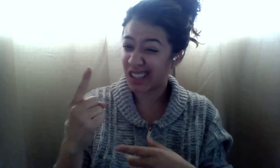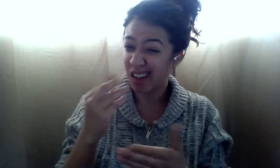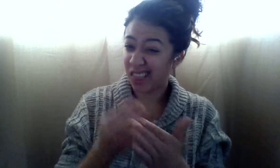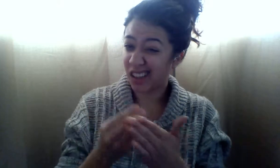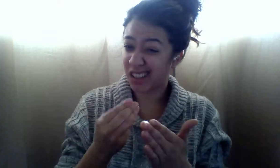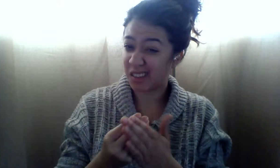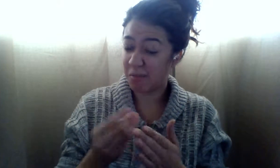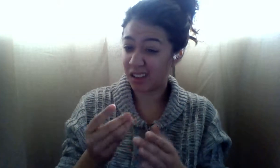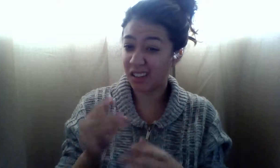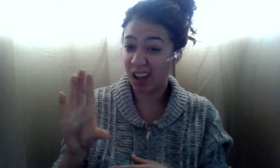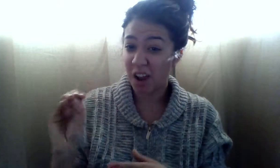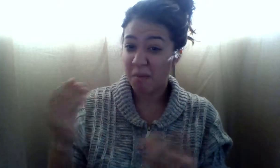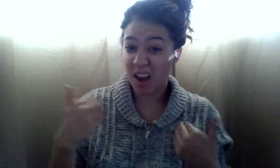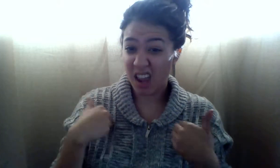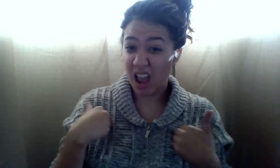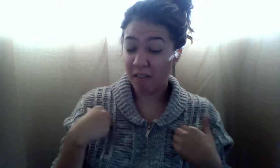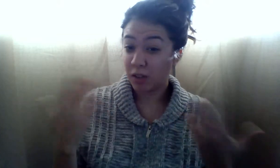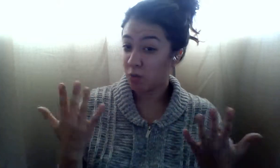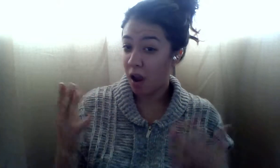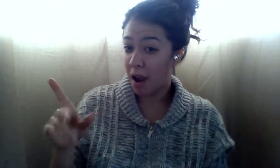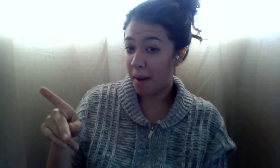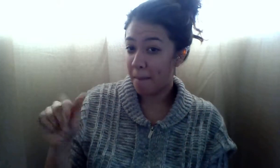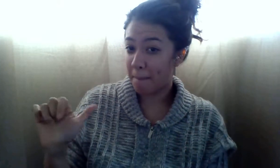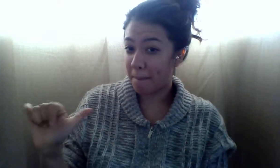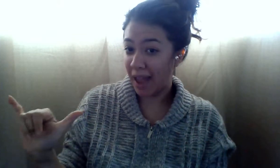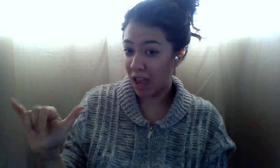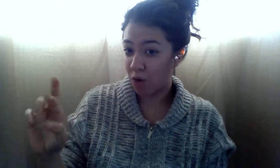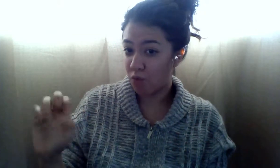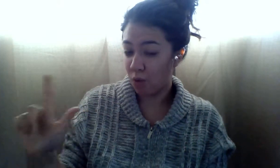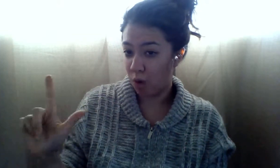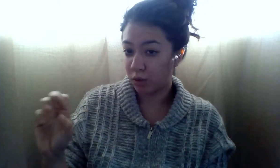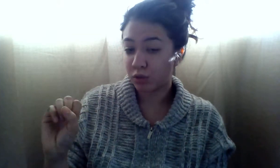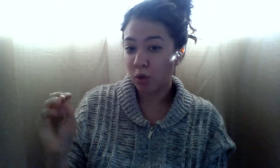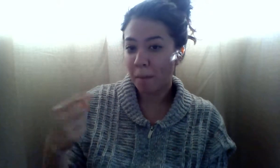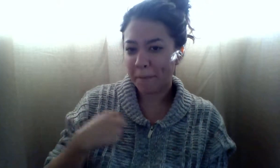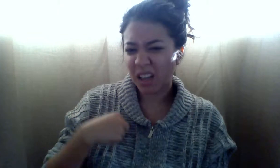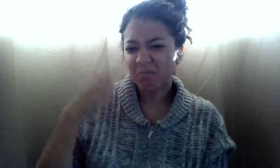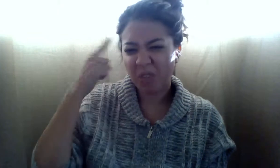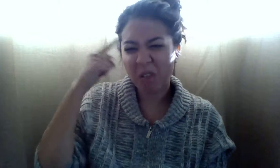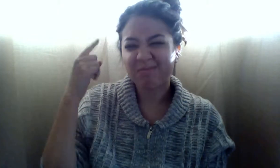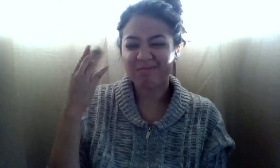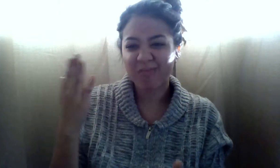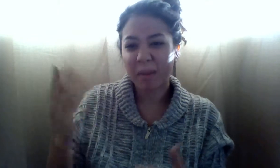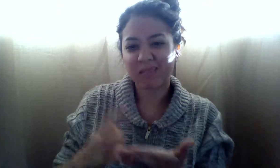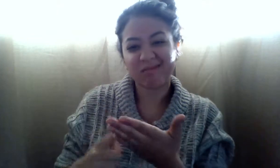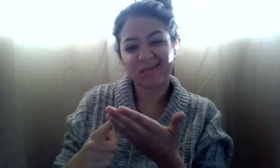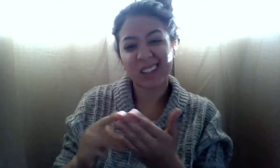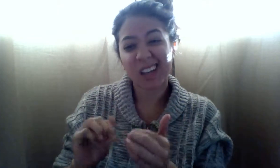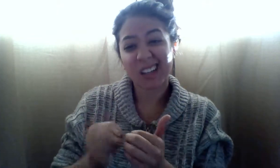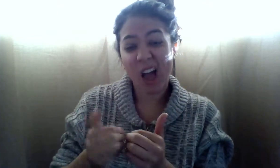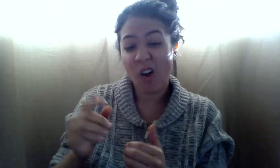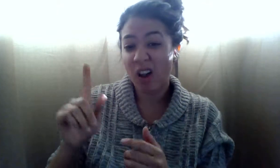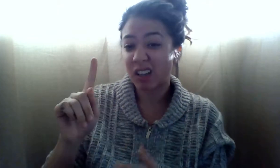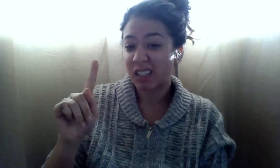payroll. So I thought that it might be interesting to kind of talk a little bit about how time cards actually get translated and become checks, that process and how